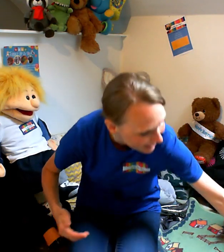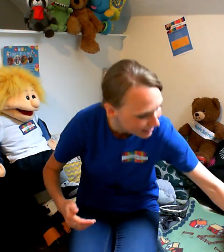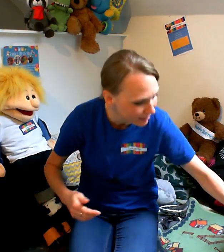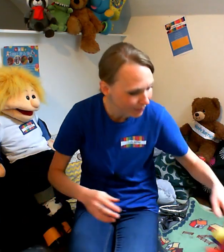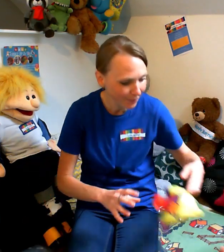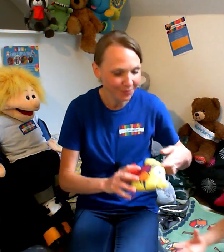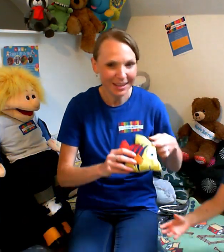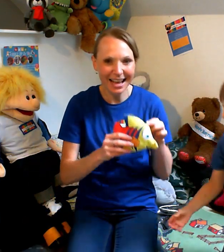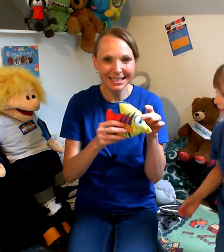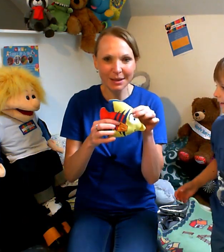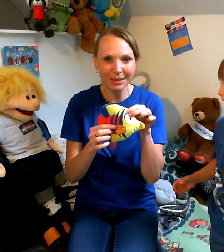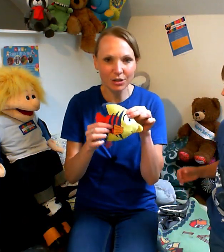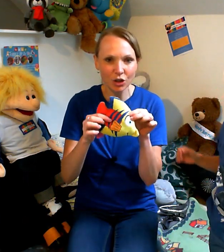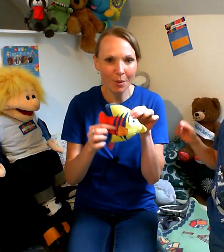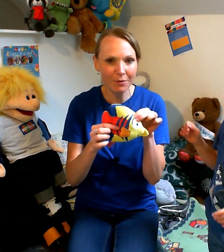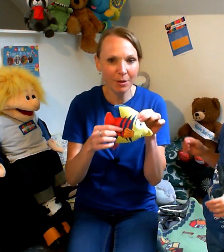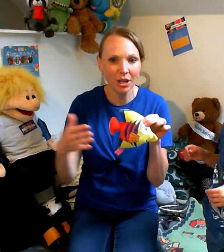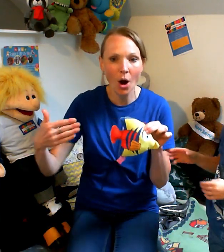Oh. That's it. We need to show everybody our